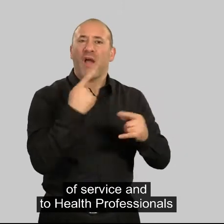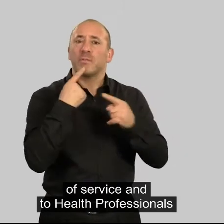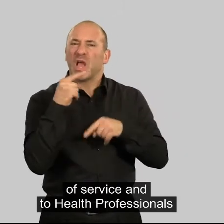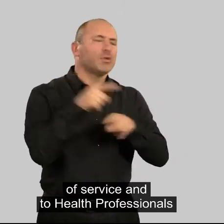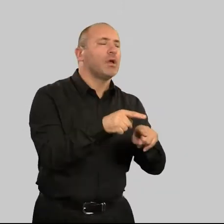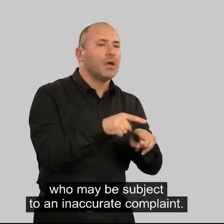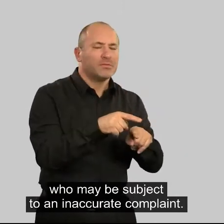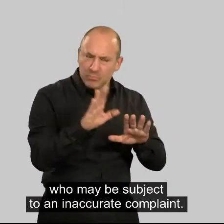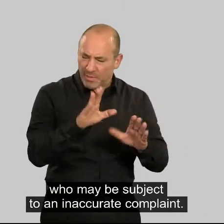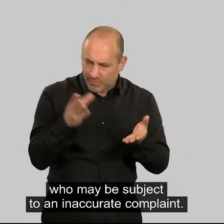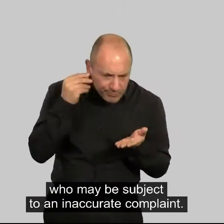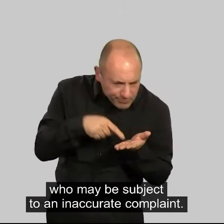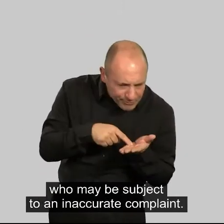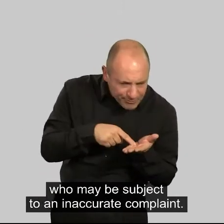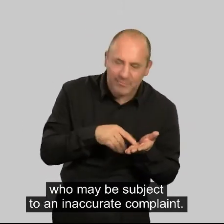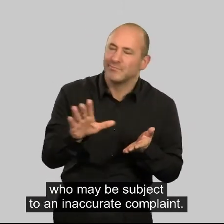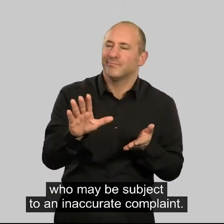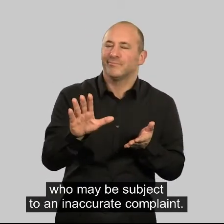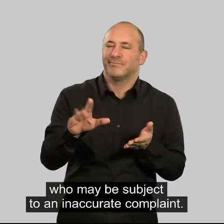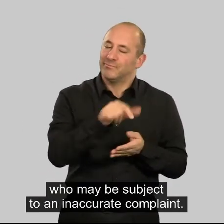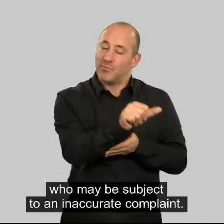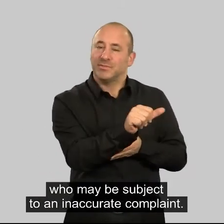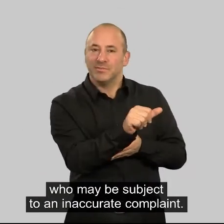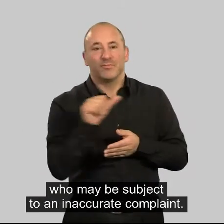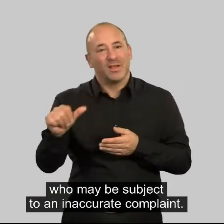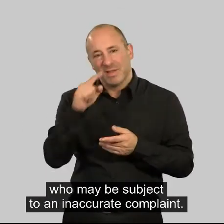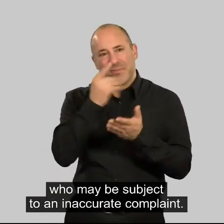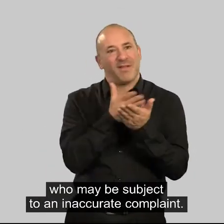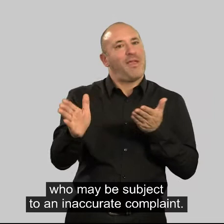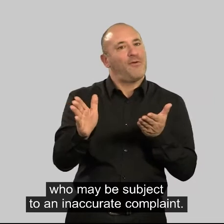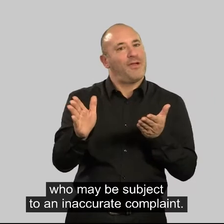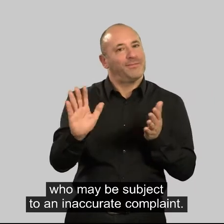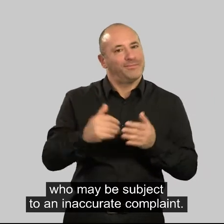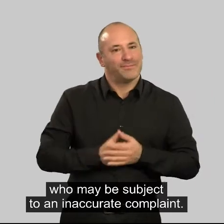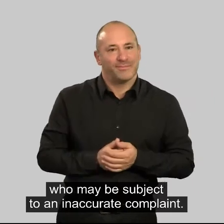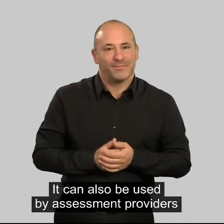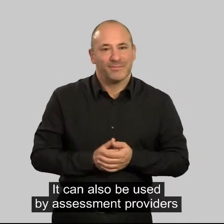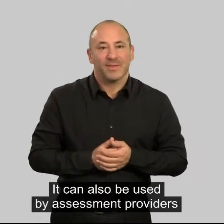service and to health professionals who may be subject to an inaccurate complaint.